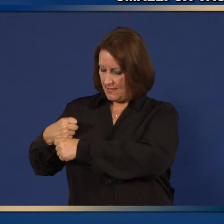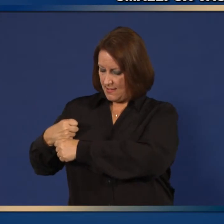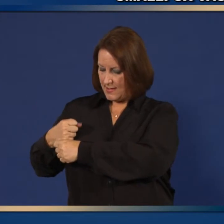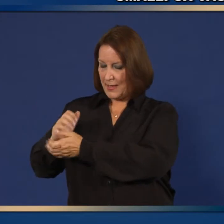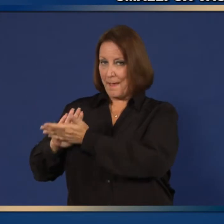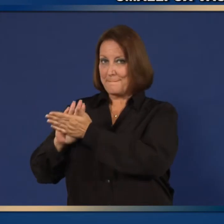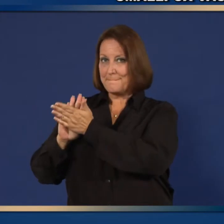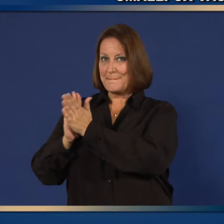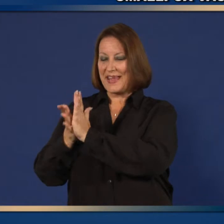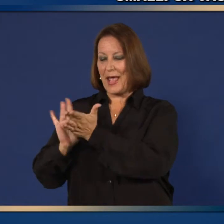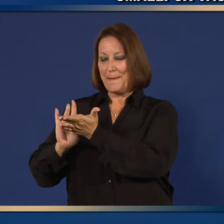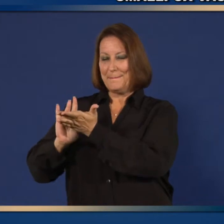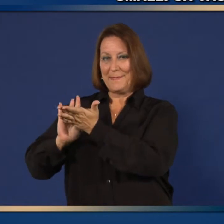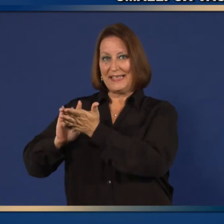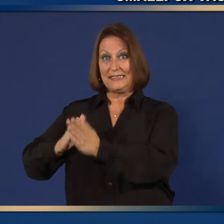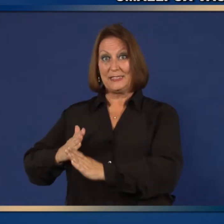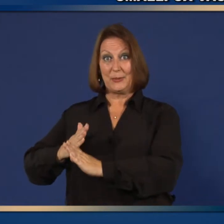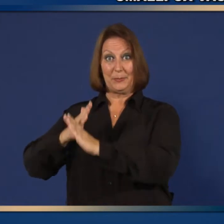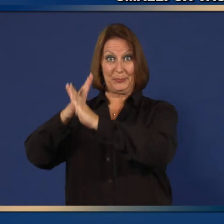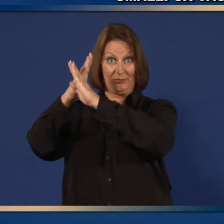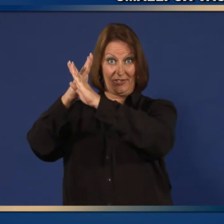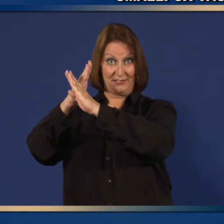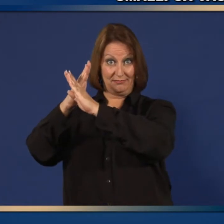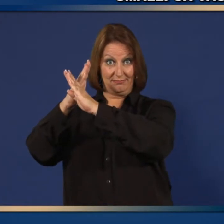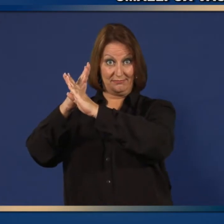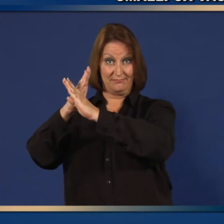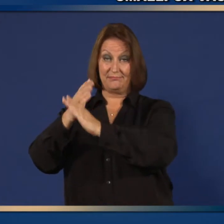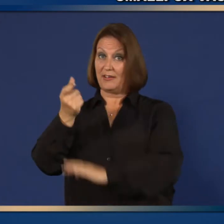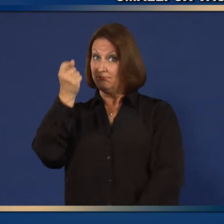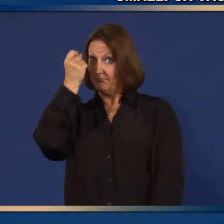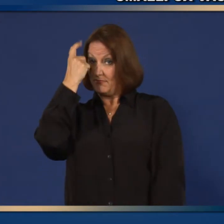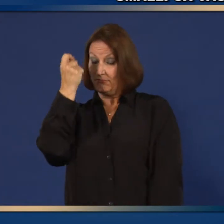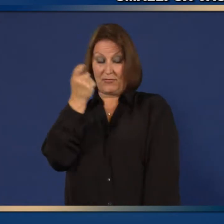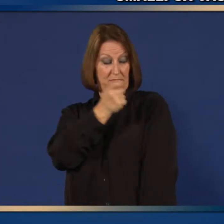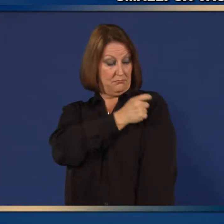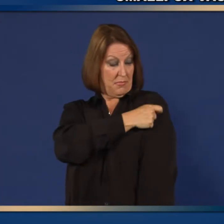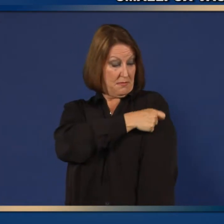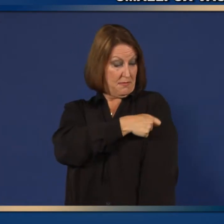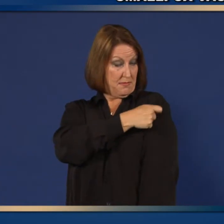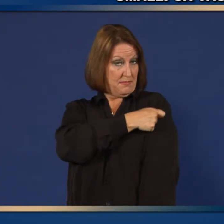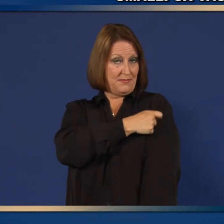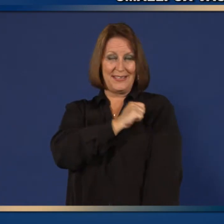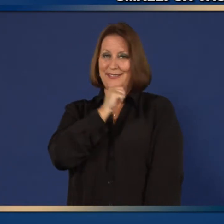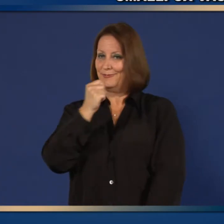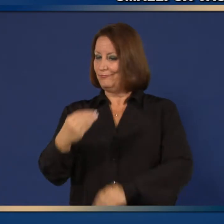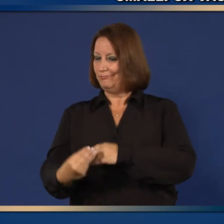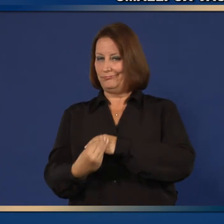The smallpox vaccine cannot give you smallpox.